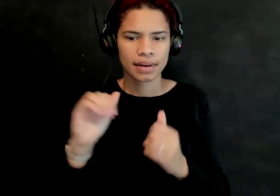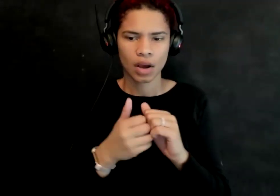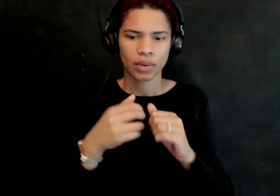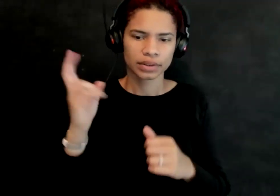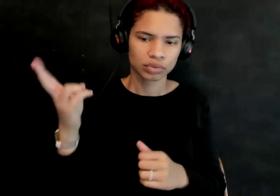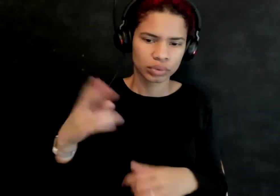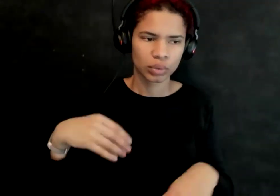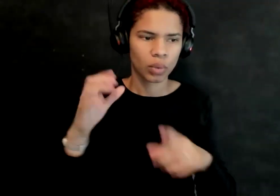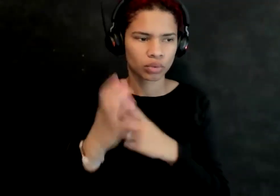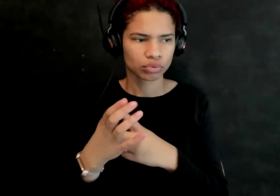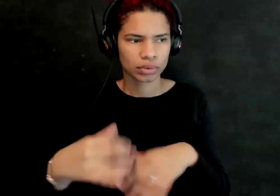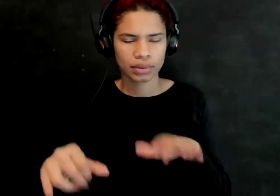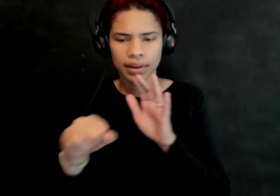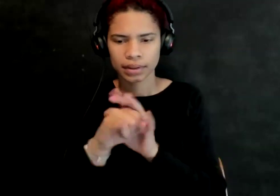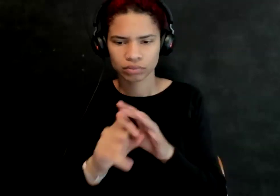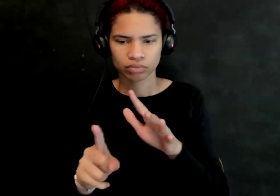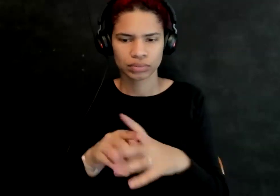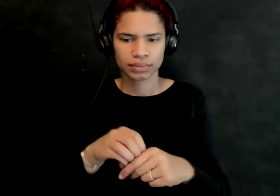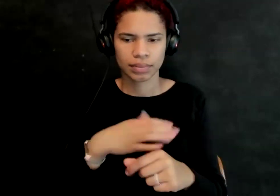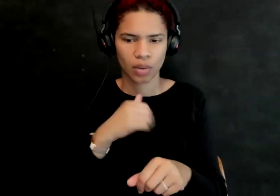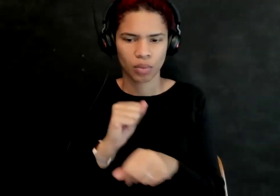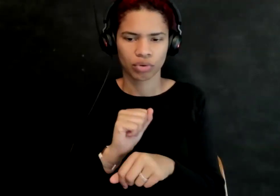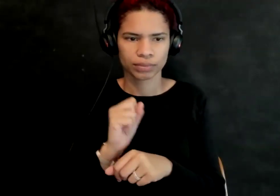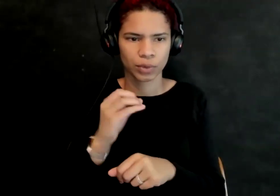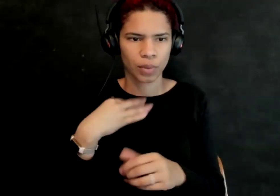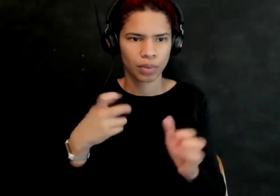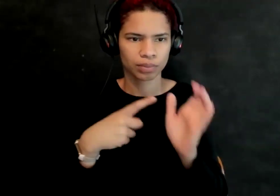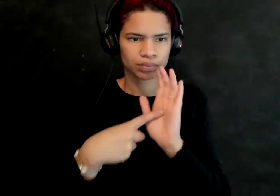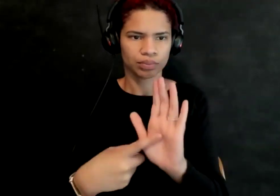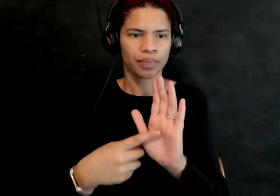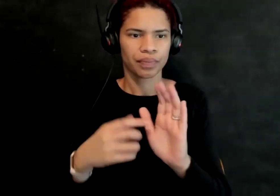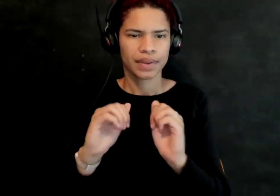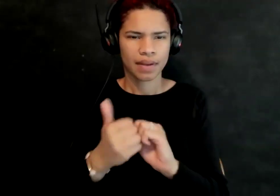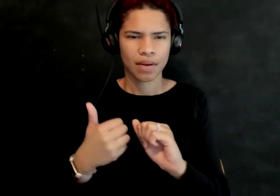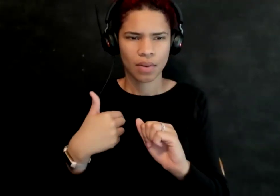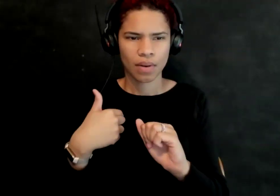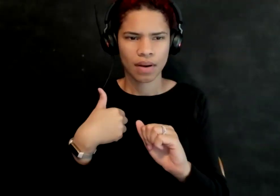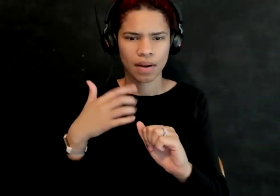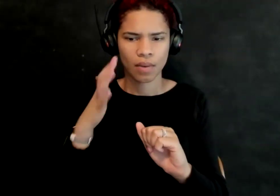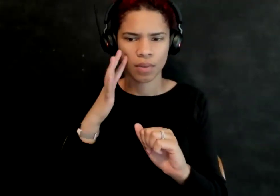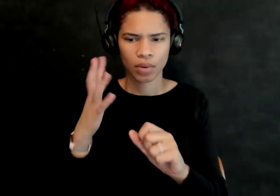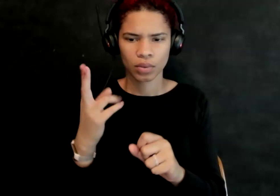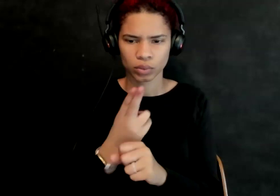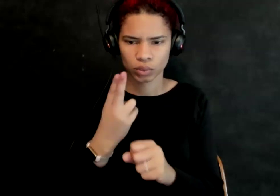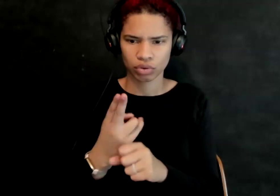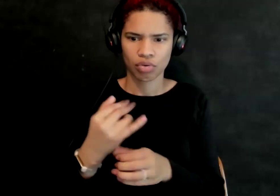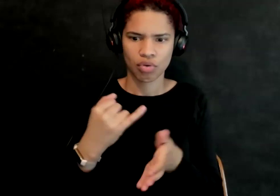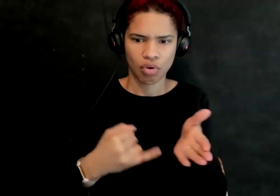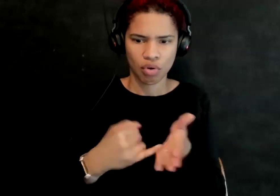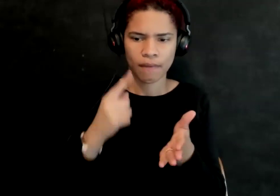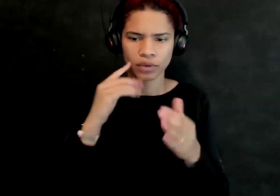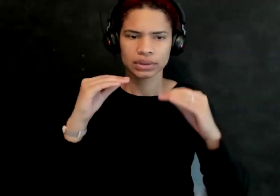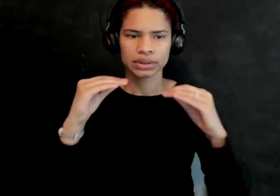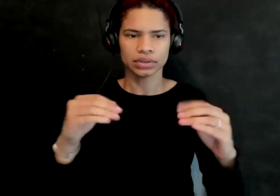identity shows up in my work. So I thought I would share that with you all as a way to just get a sense of how I use the arts to teach